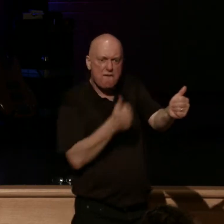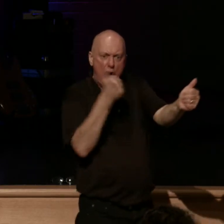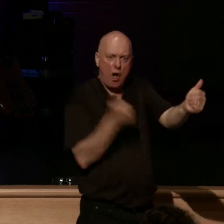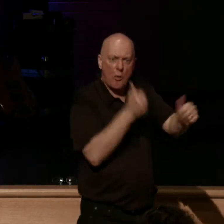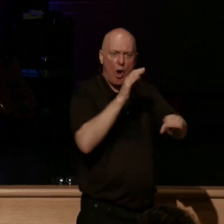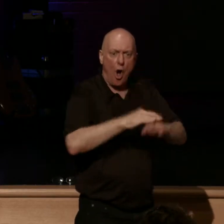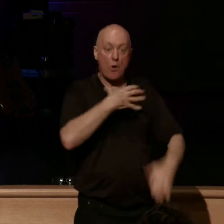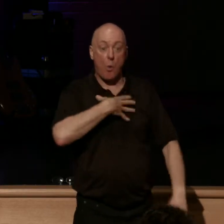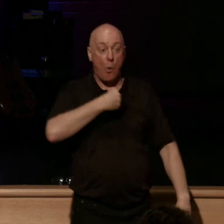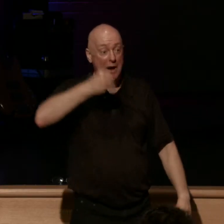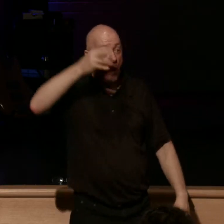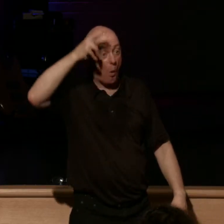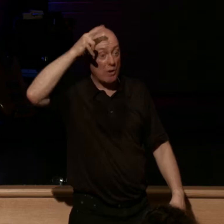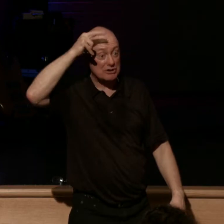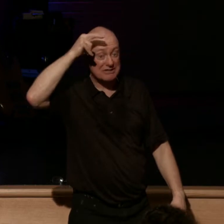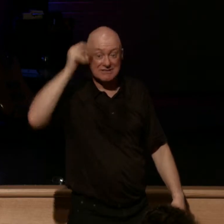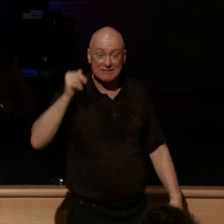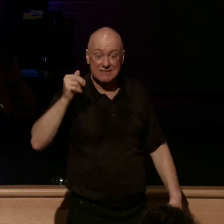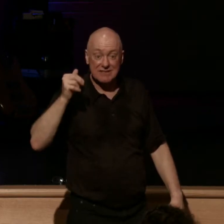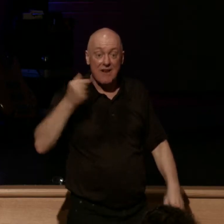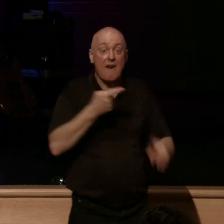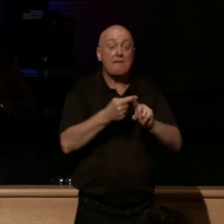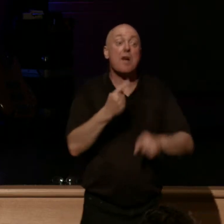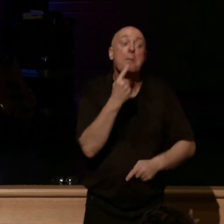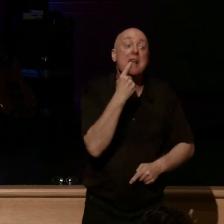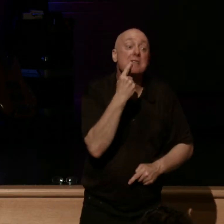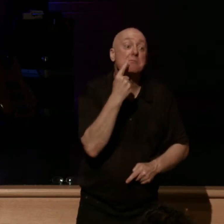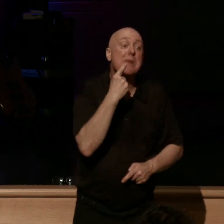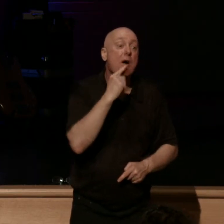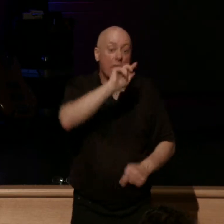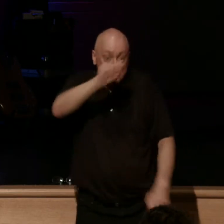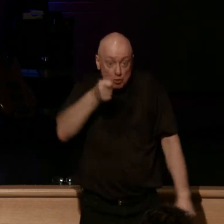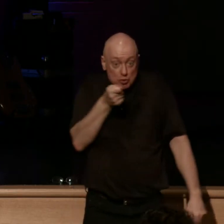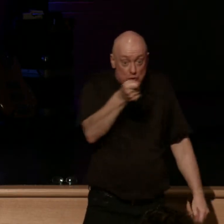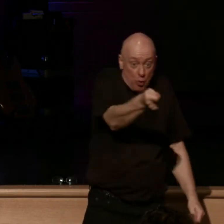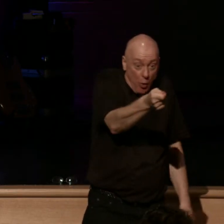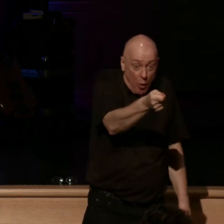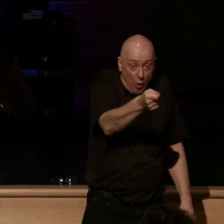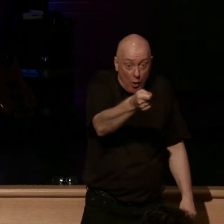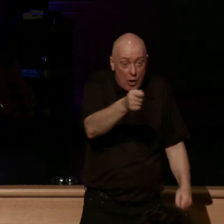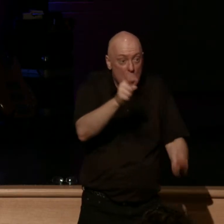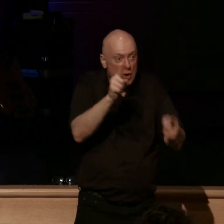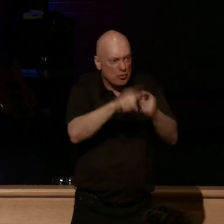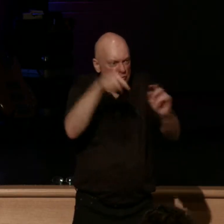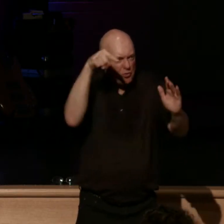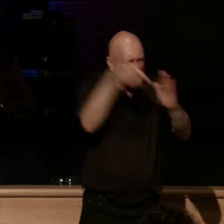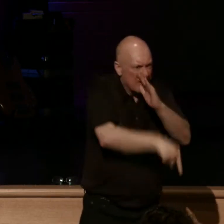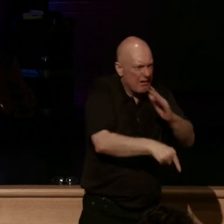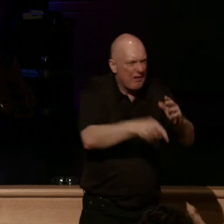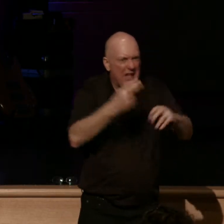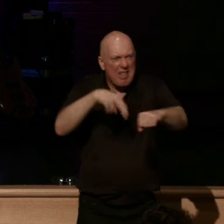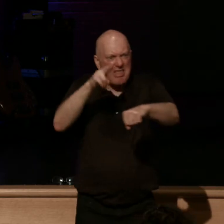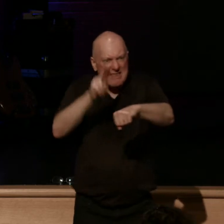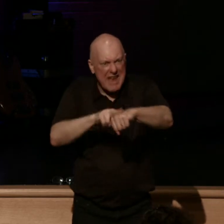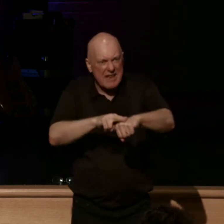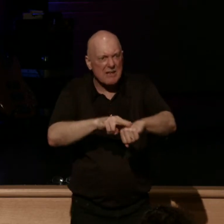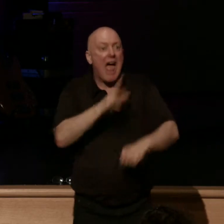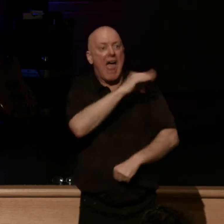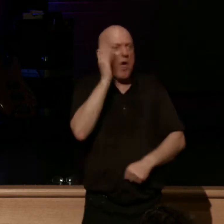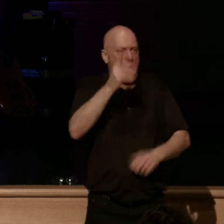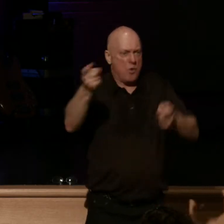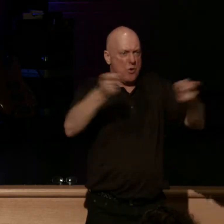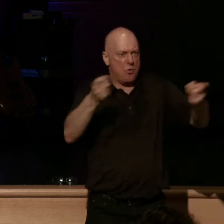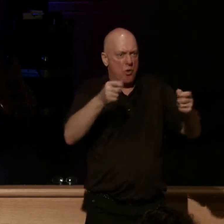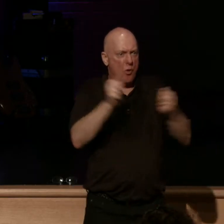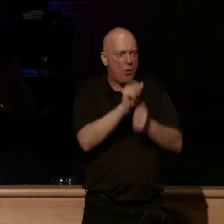white horses. From his mouth comes a sharp sword with which to strike down the nations, and he will rule them